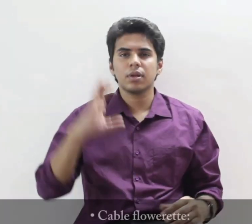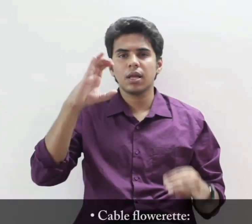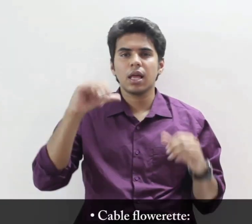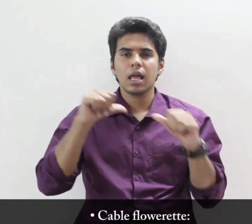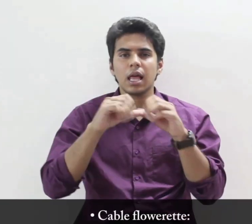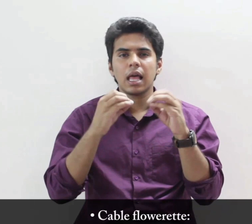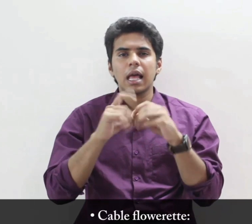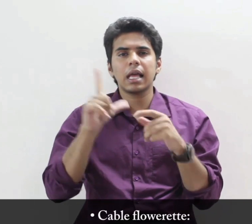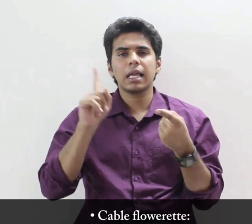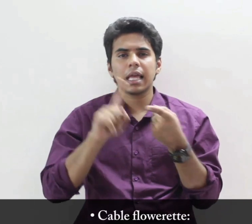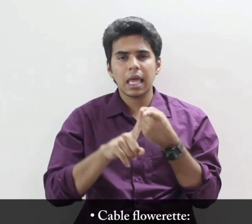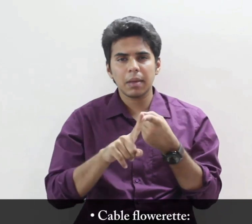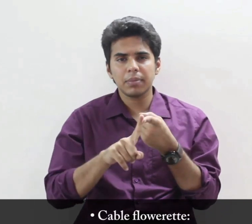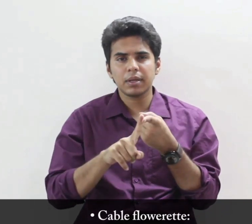Cable floweret.